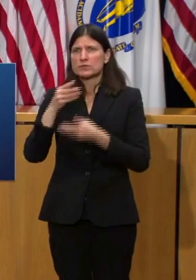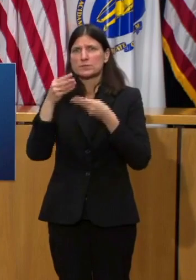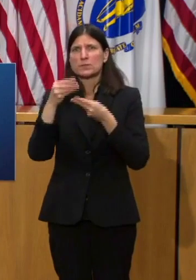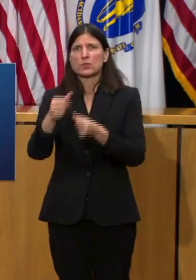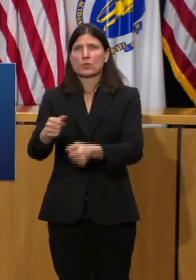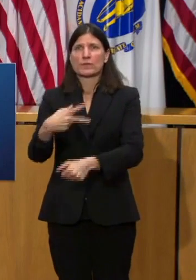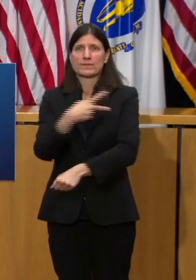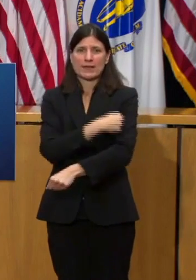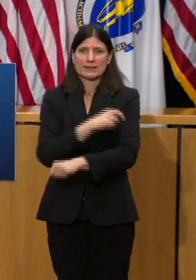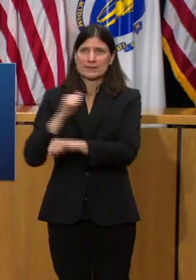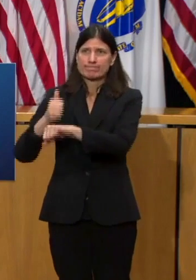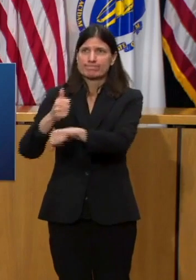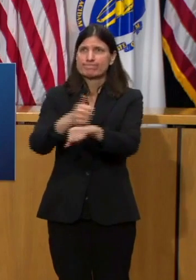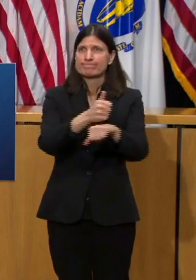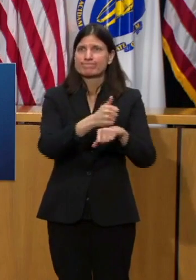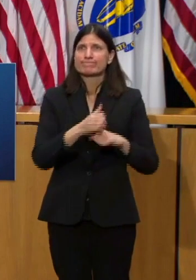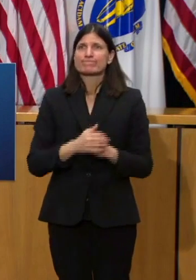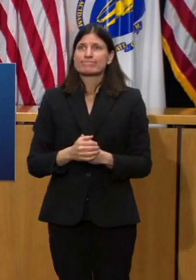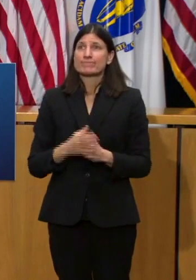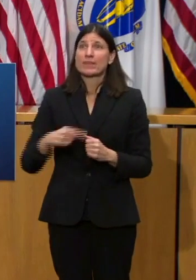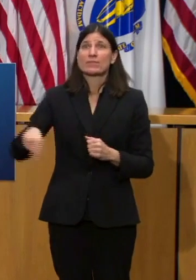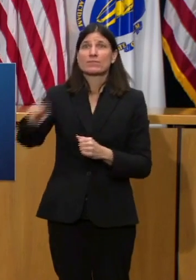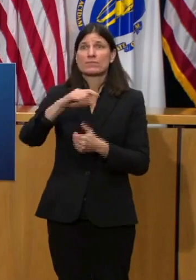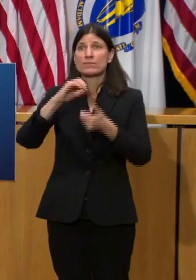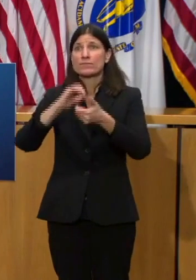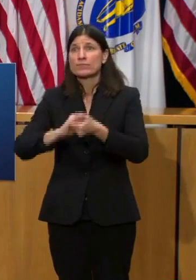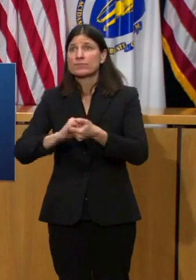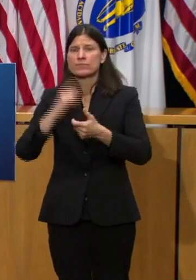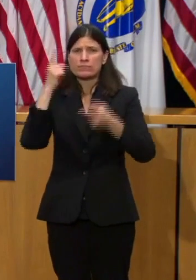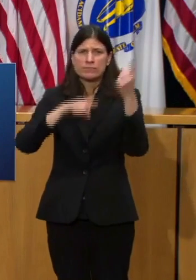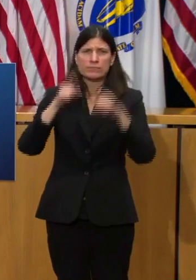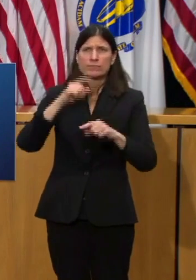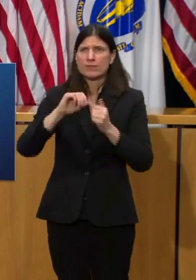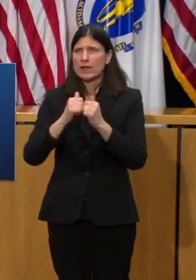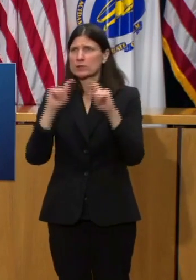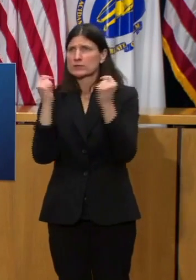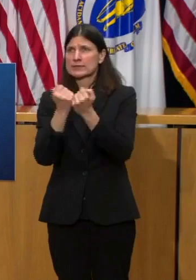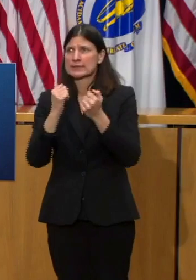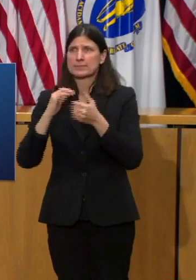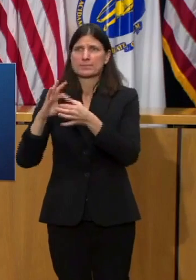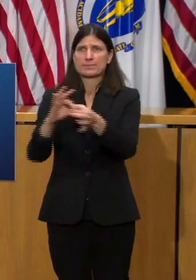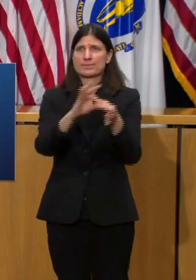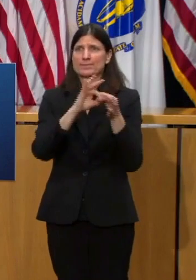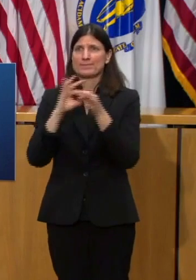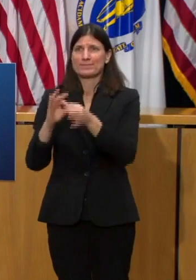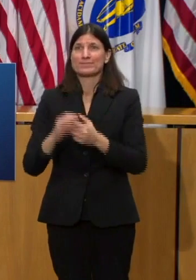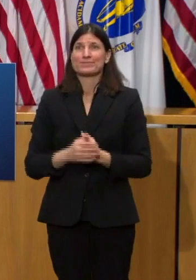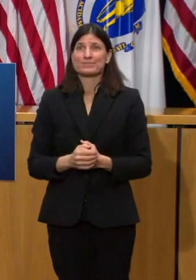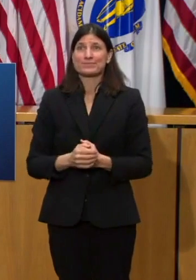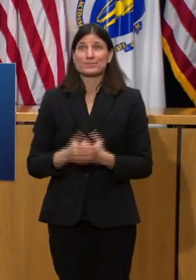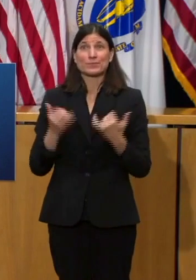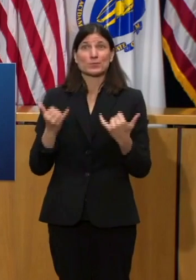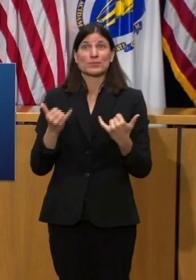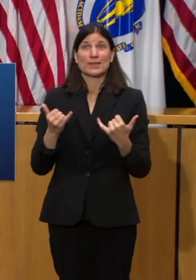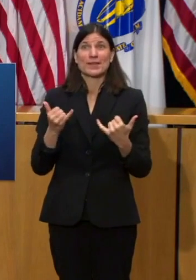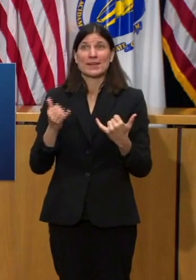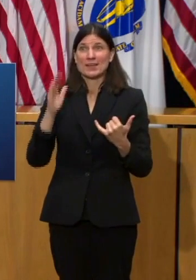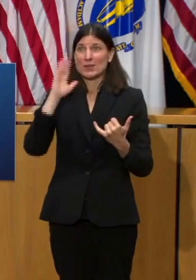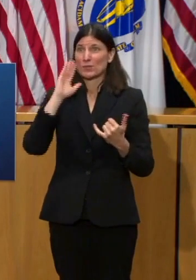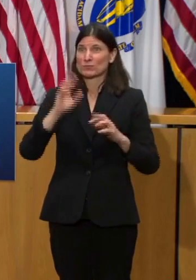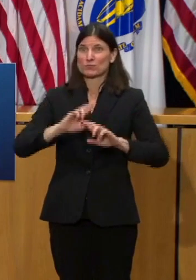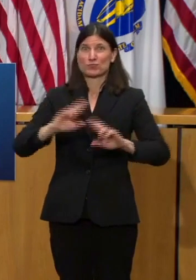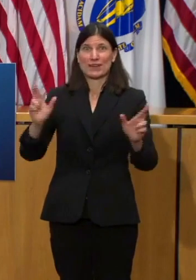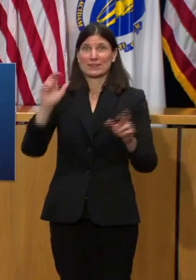partnership and your collaboration. Today, moving forward into the next eligibility group in the distribution process, 1 million